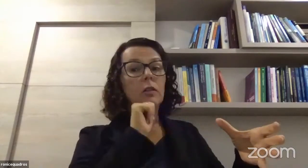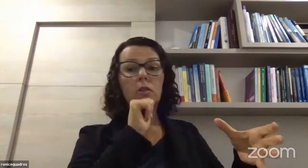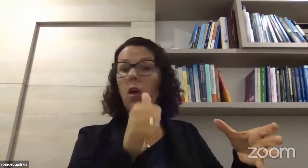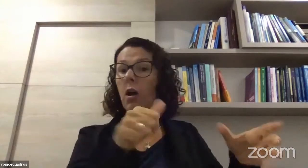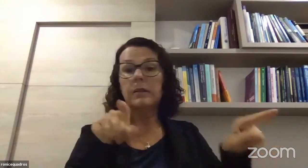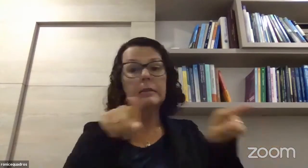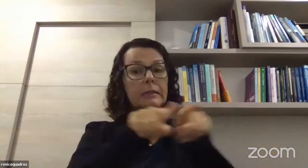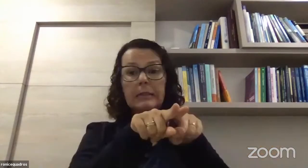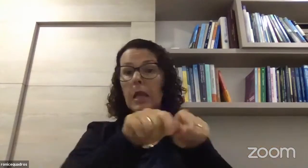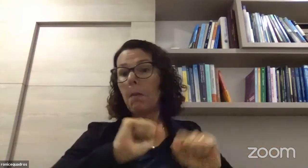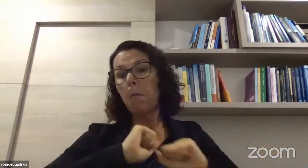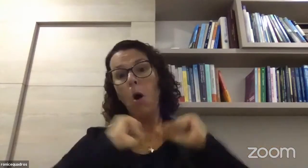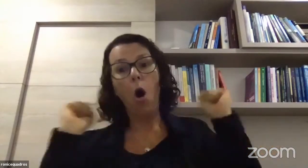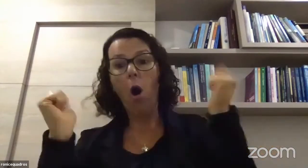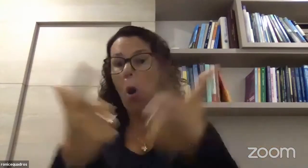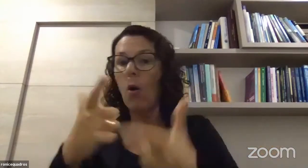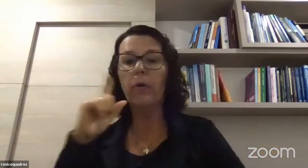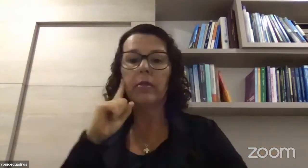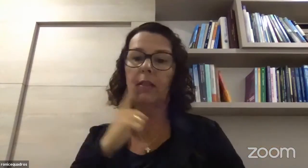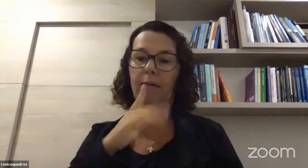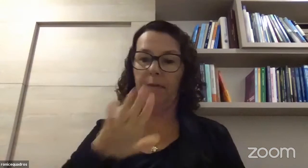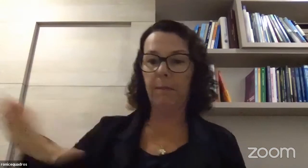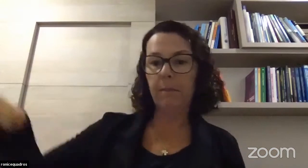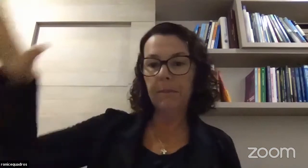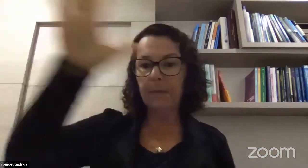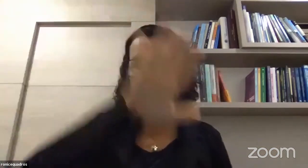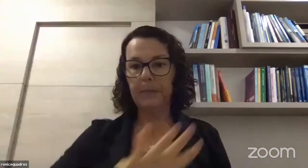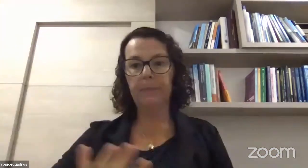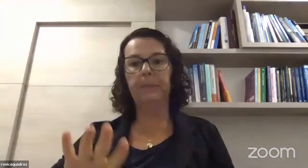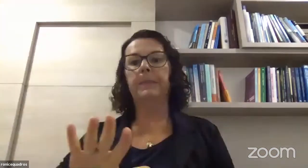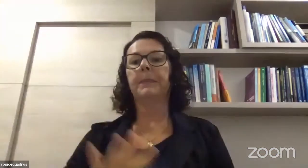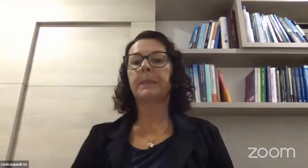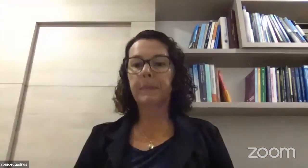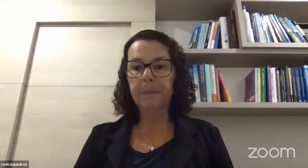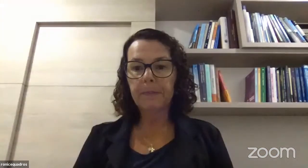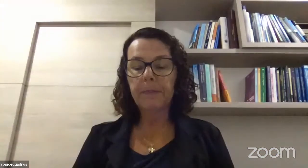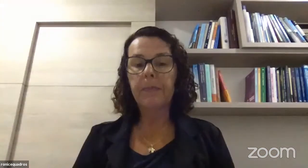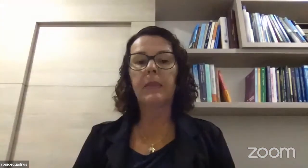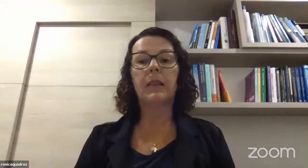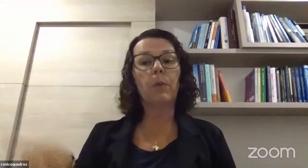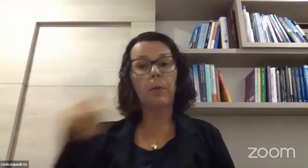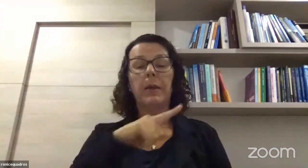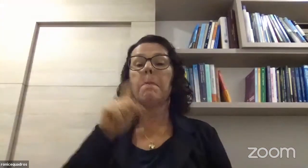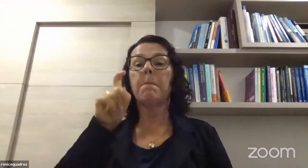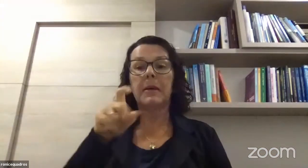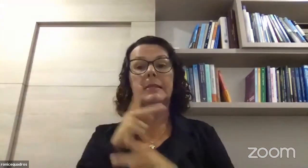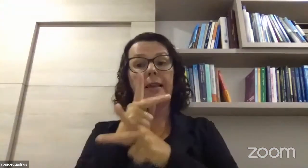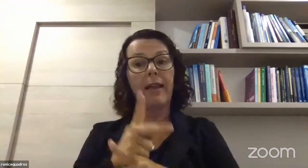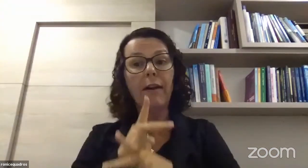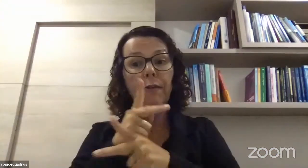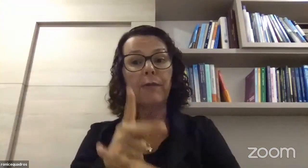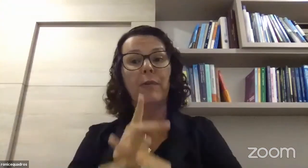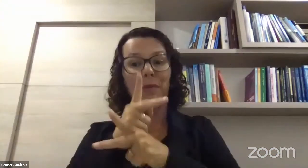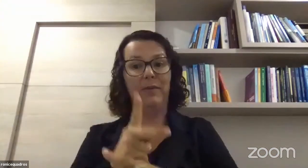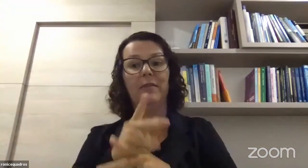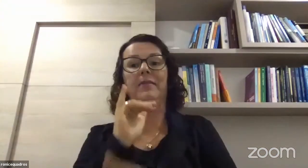they've only focused on a small sample group and not considered the rest of the deaf community.